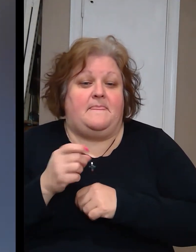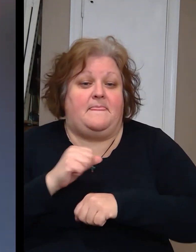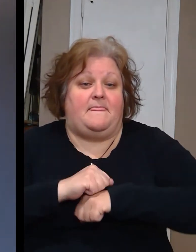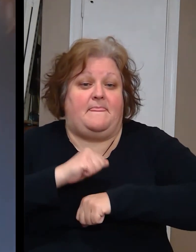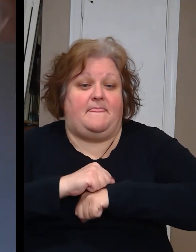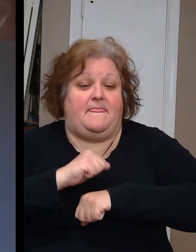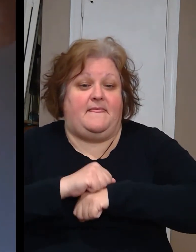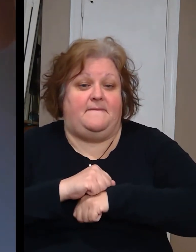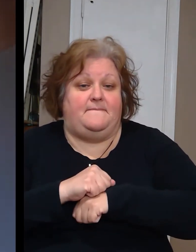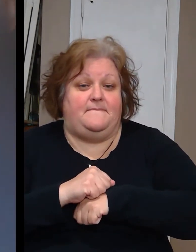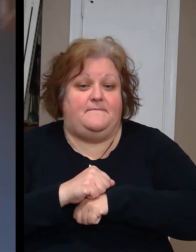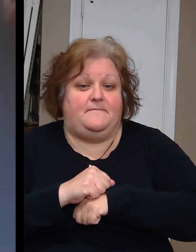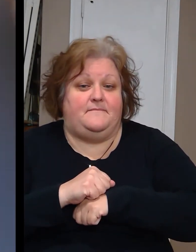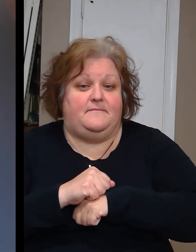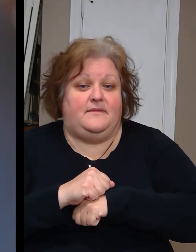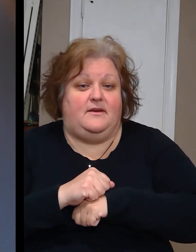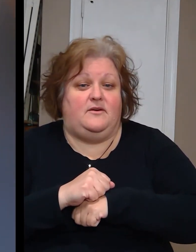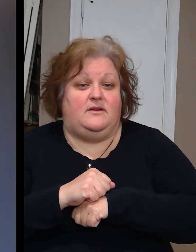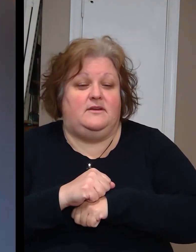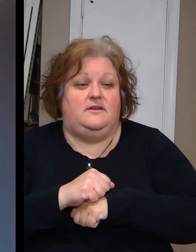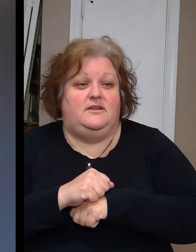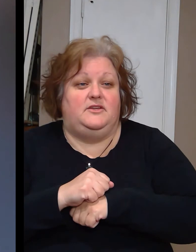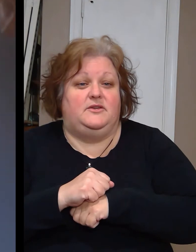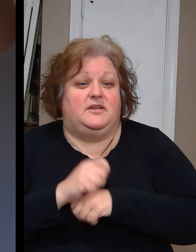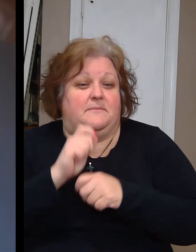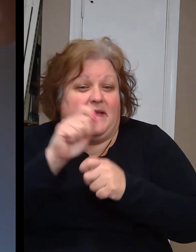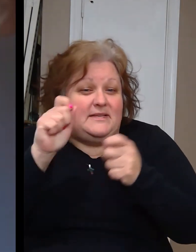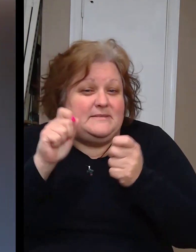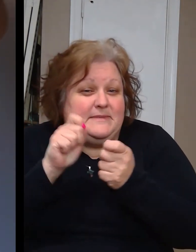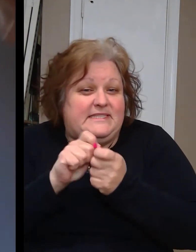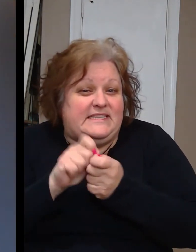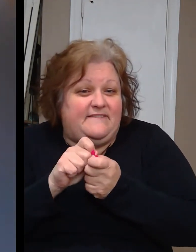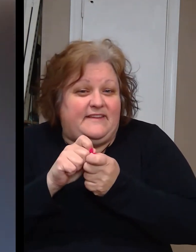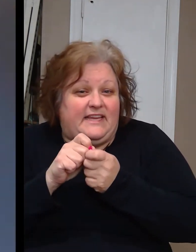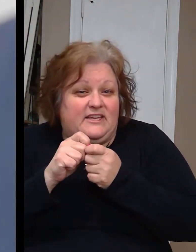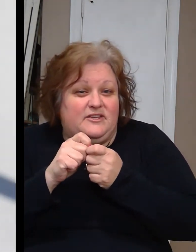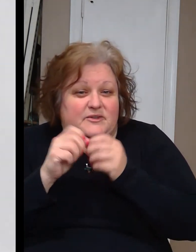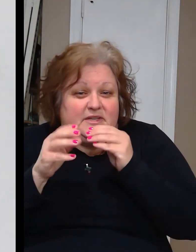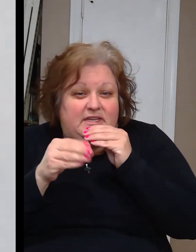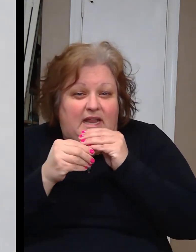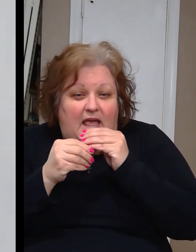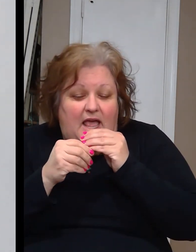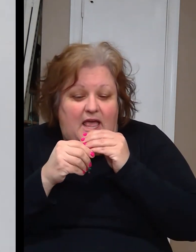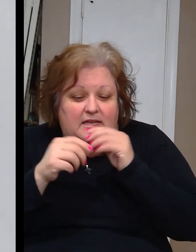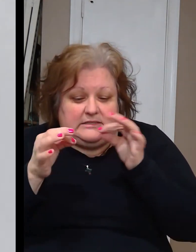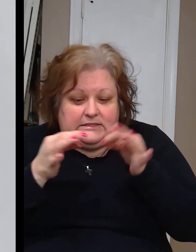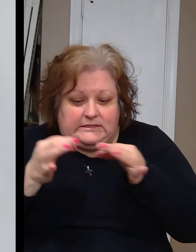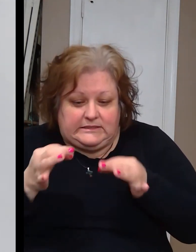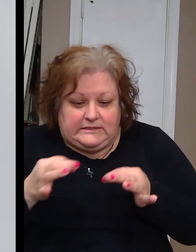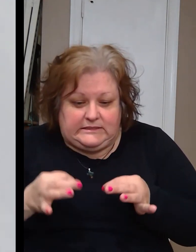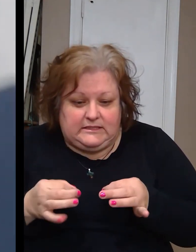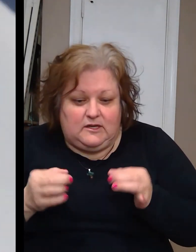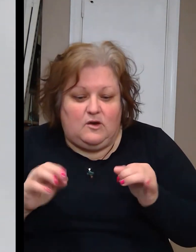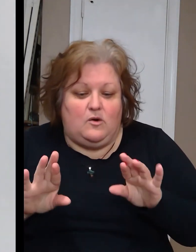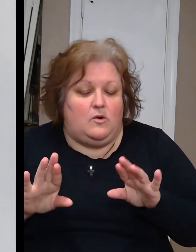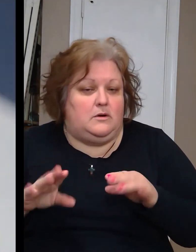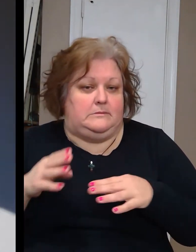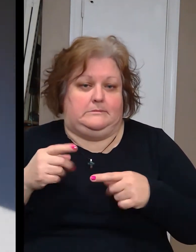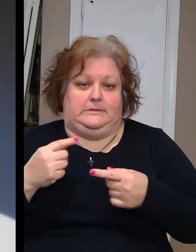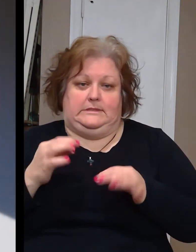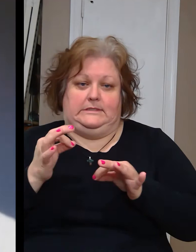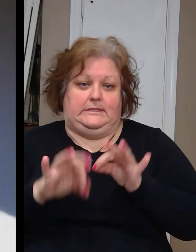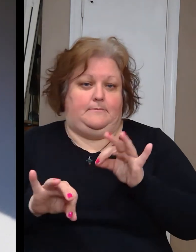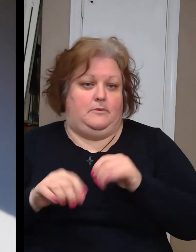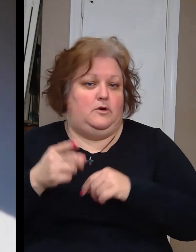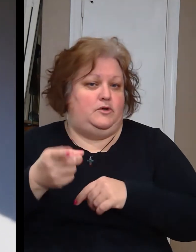These rocks will end up being as intricate and detailed as you'd like them to be, or they can be nice